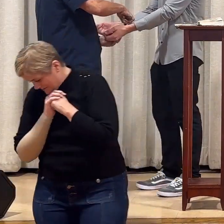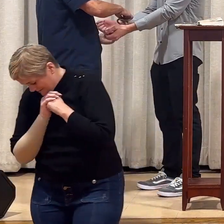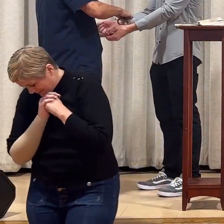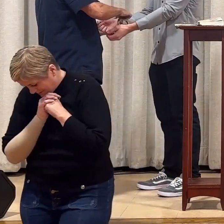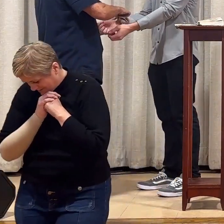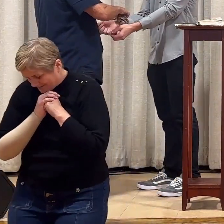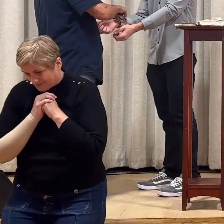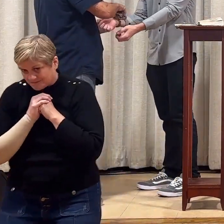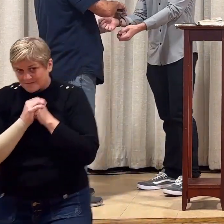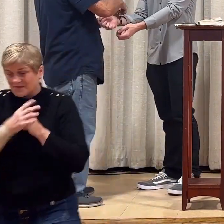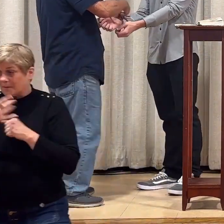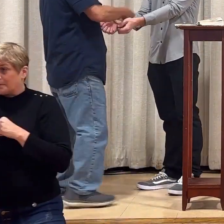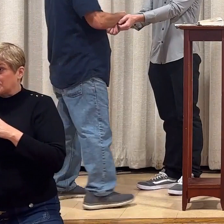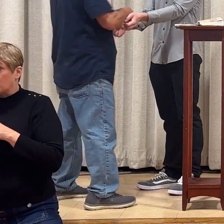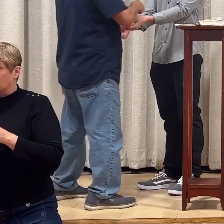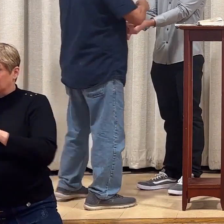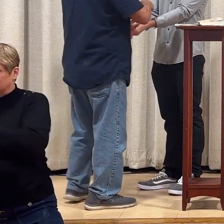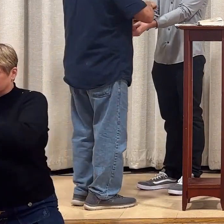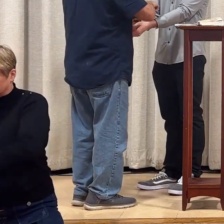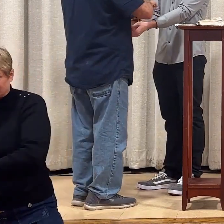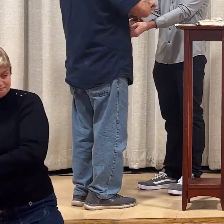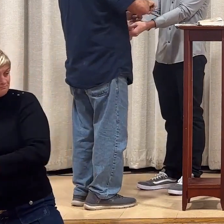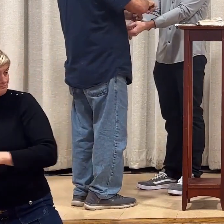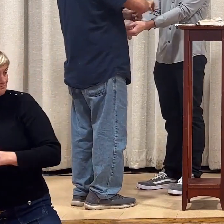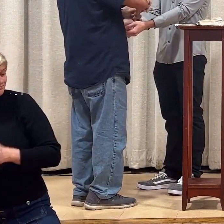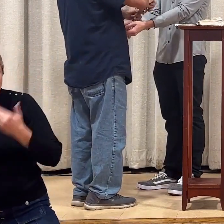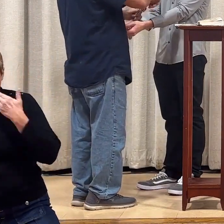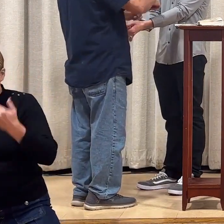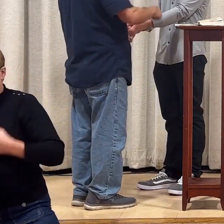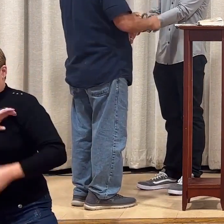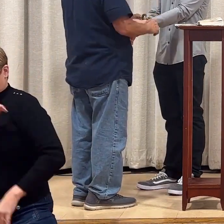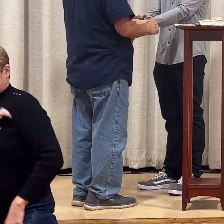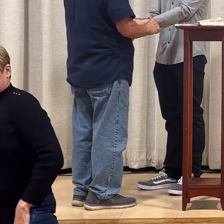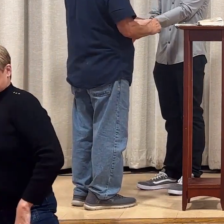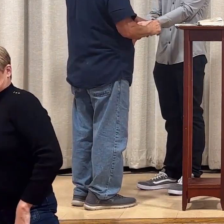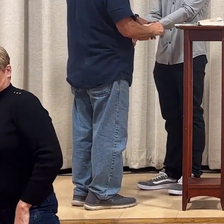And so Paul was locked up. Thank you, Officer Jim.